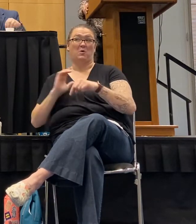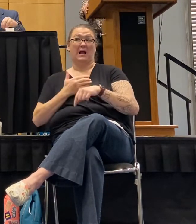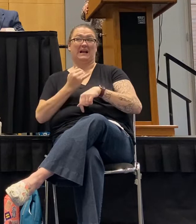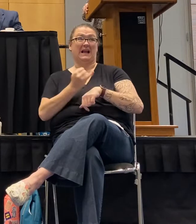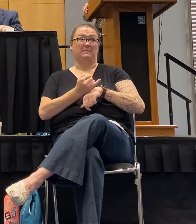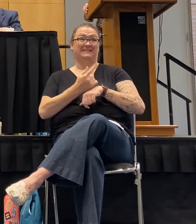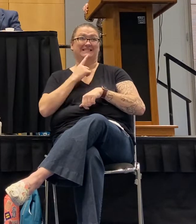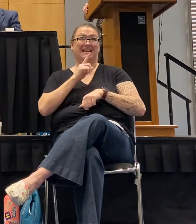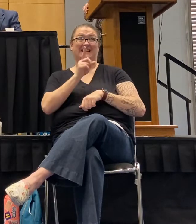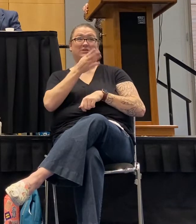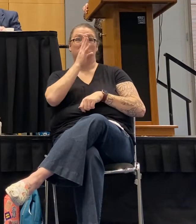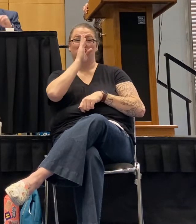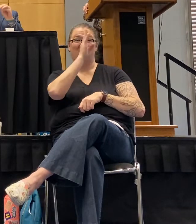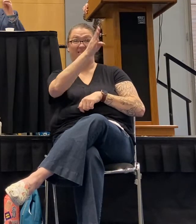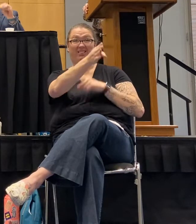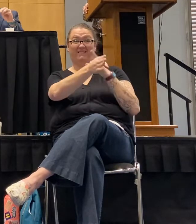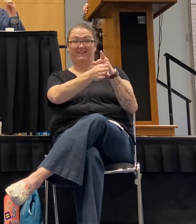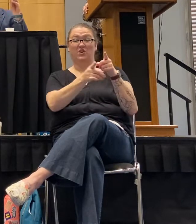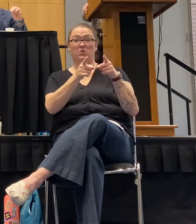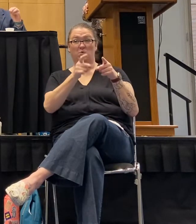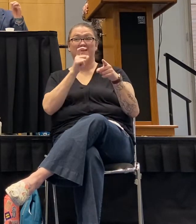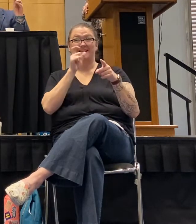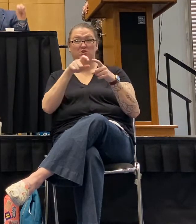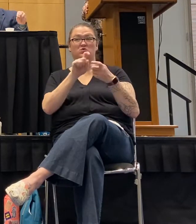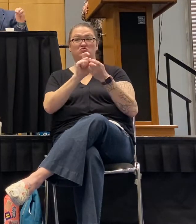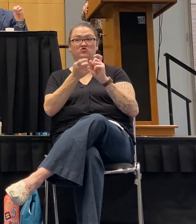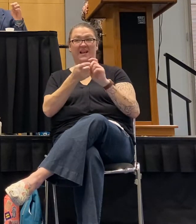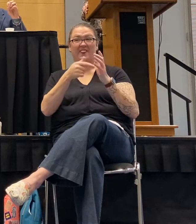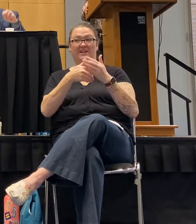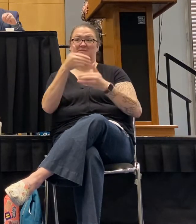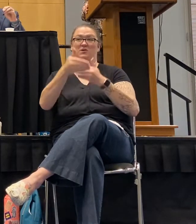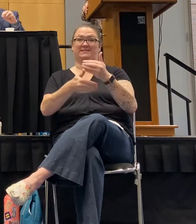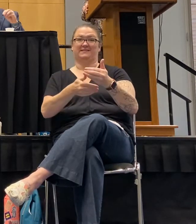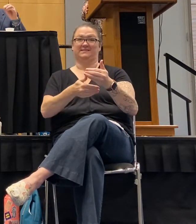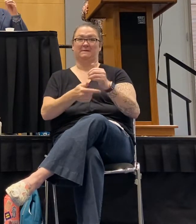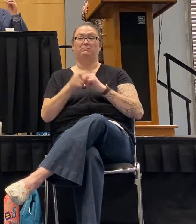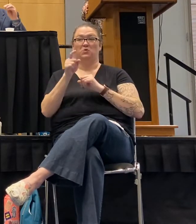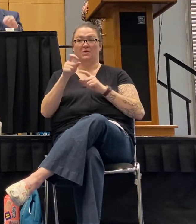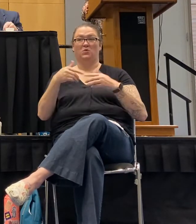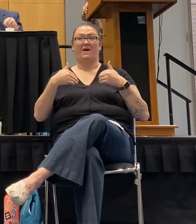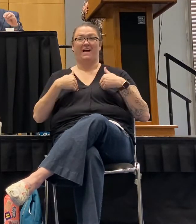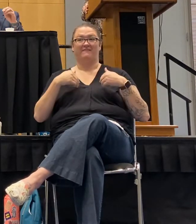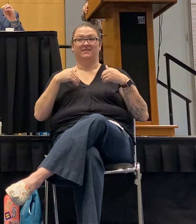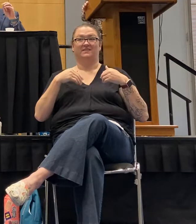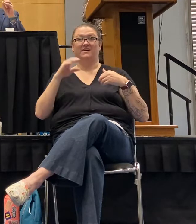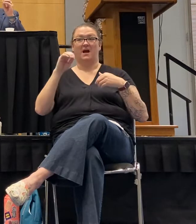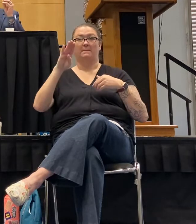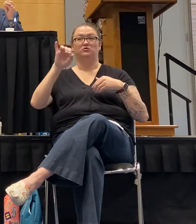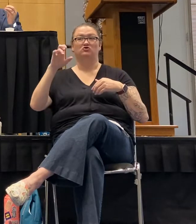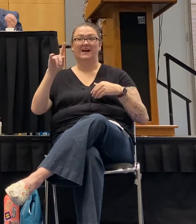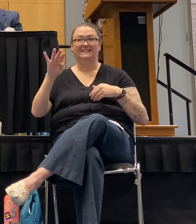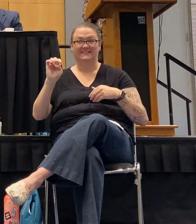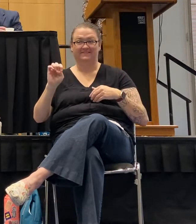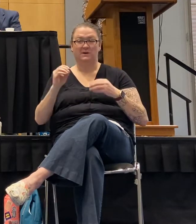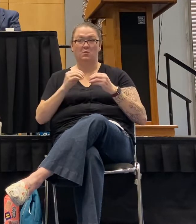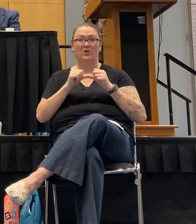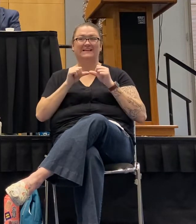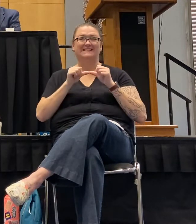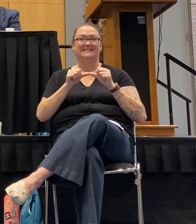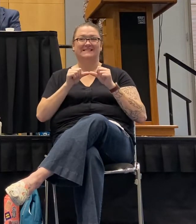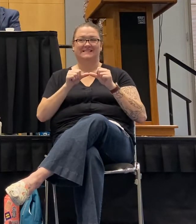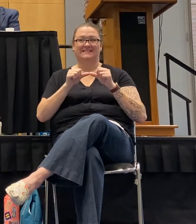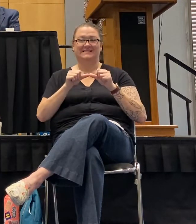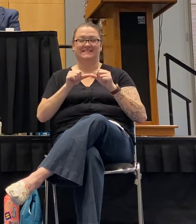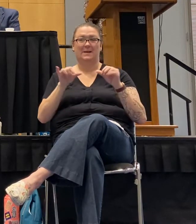campus and tell us directly, you need to change this process. You need to have an objective, more